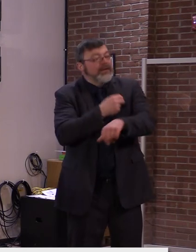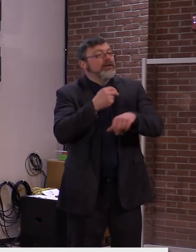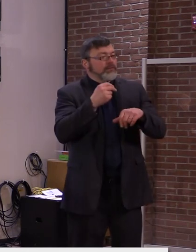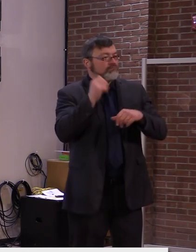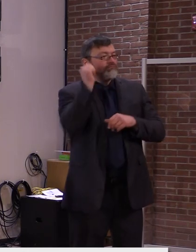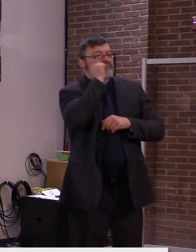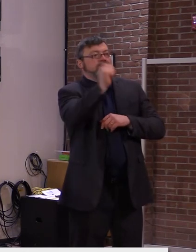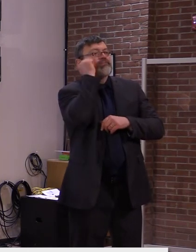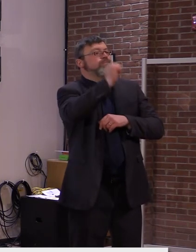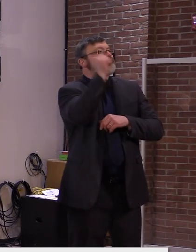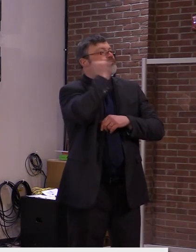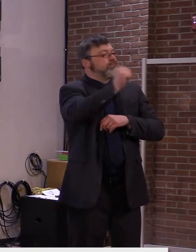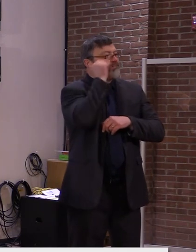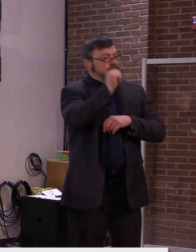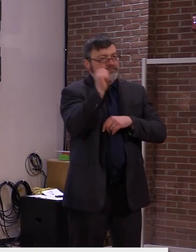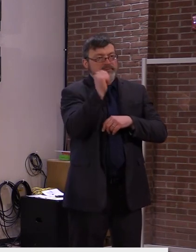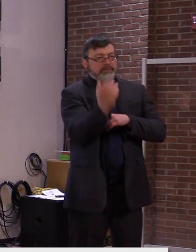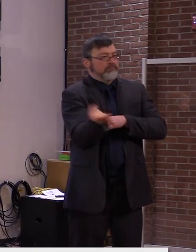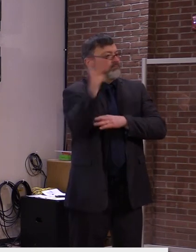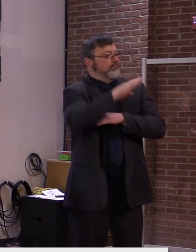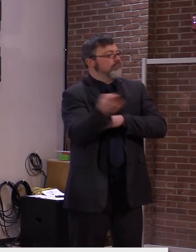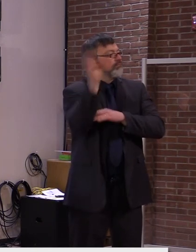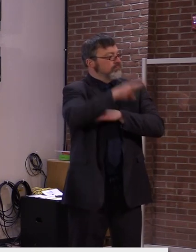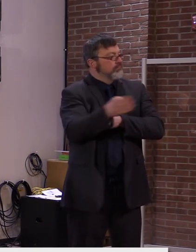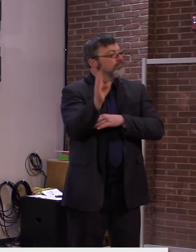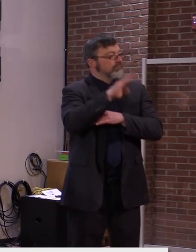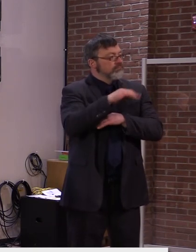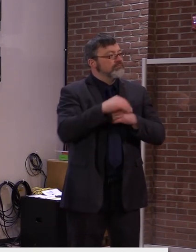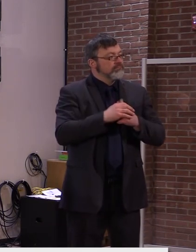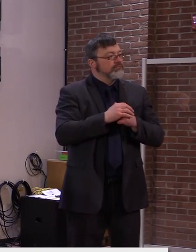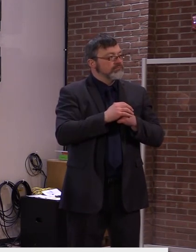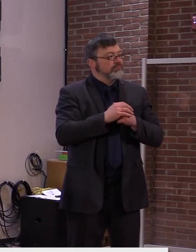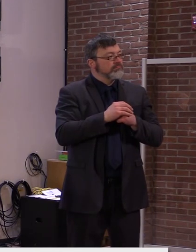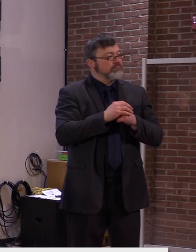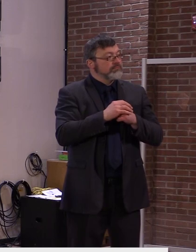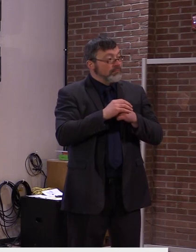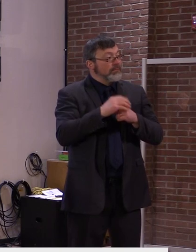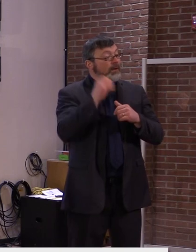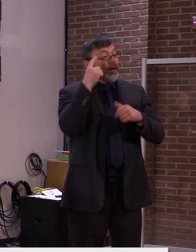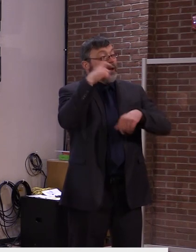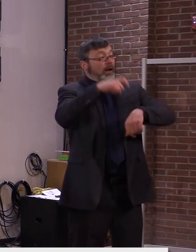would urge you to use the online registration system